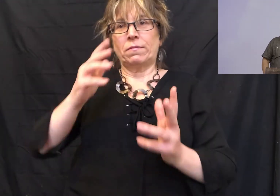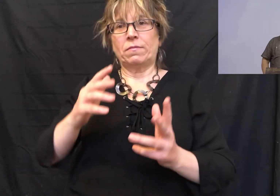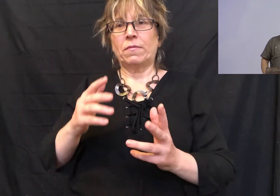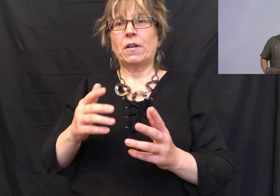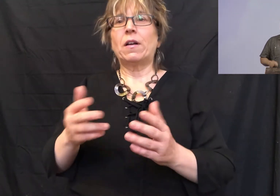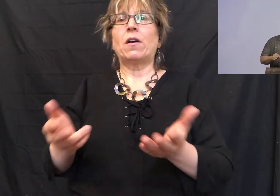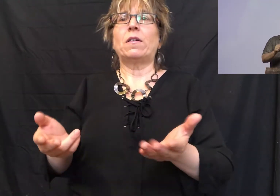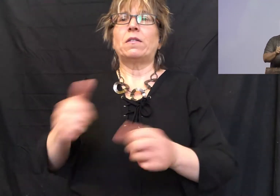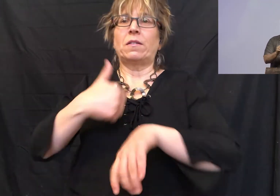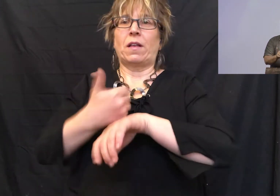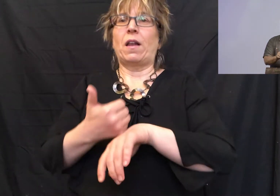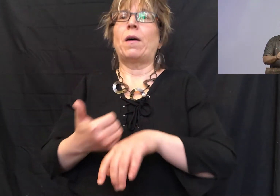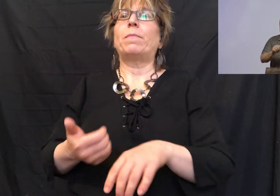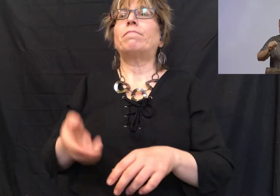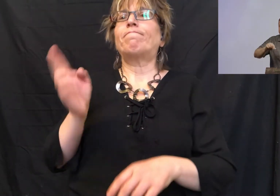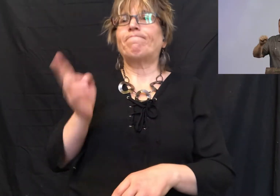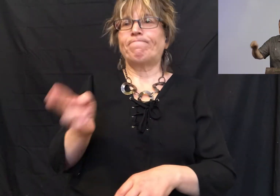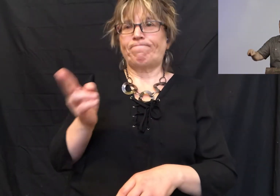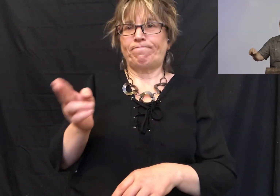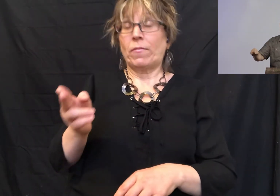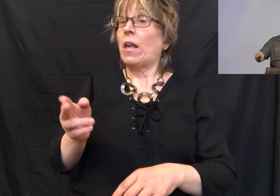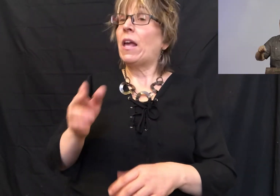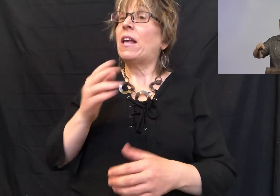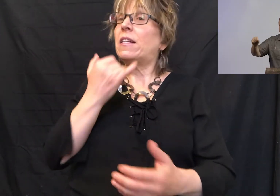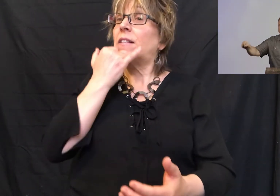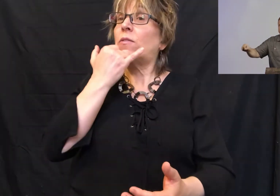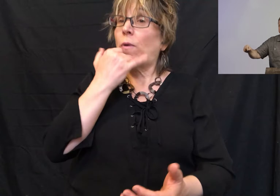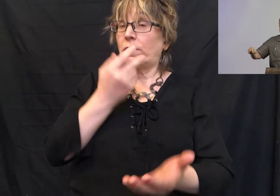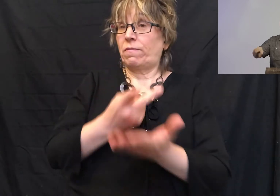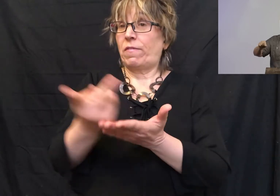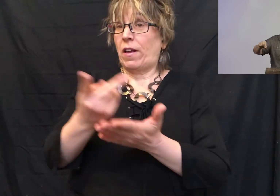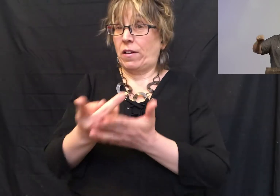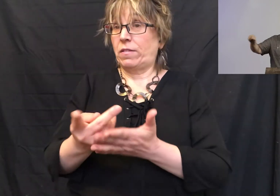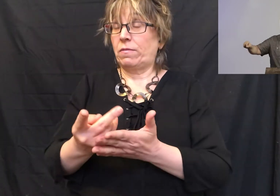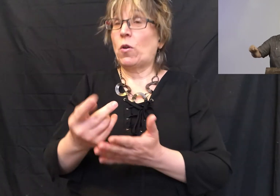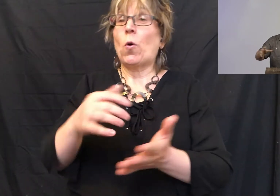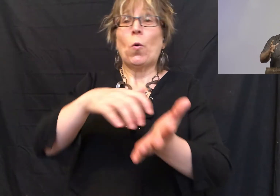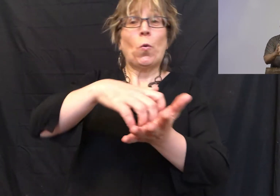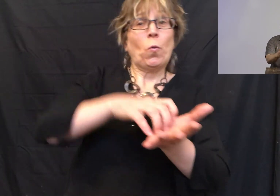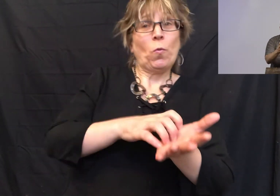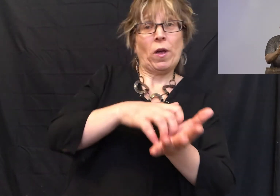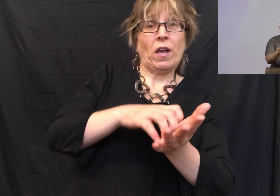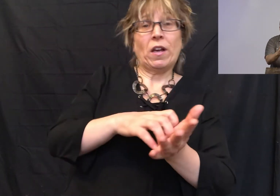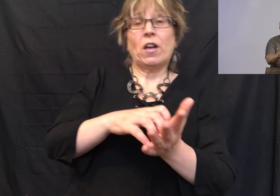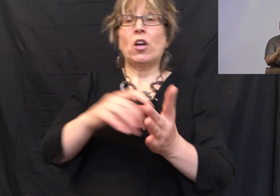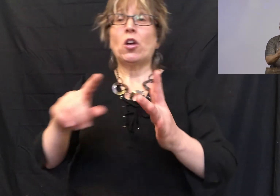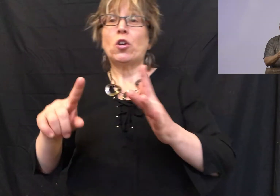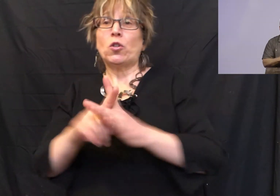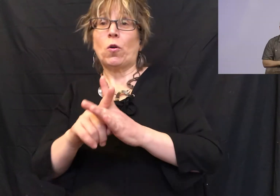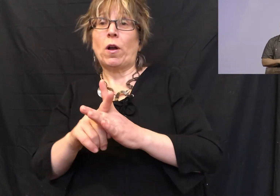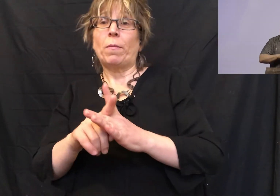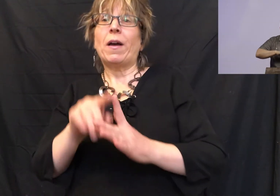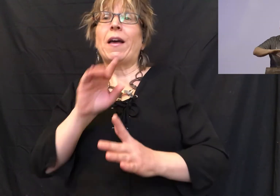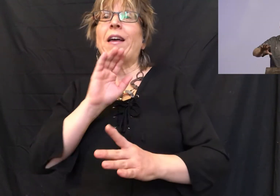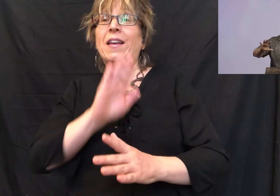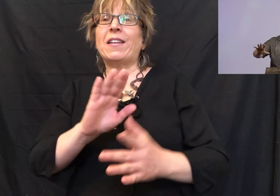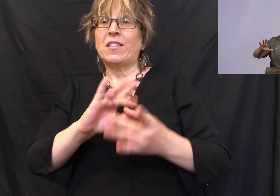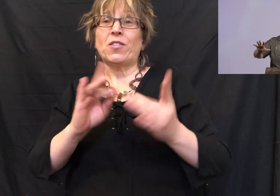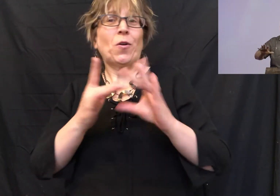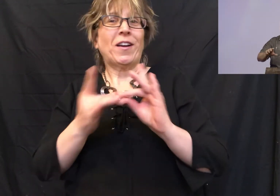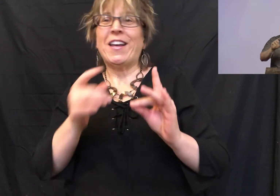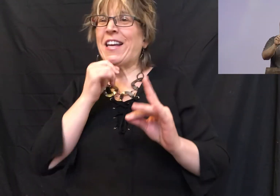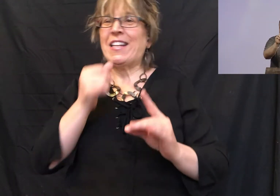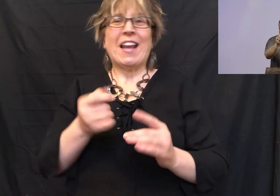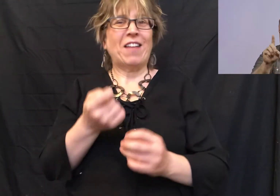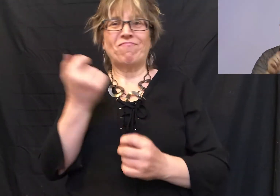That's right. David made sure that his failures, his weaknesses, his mistakes showed up in his story. He didn't edit